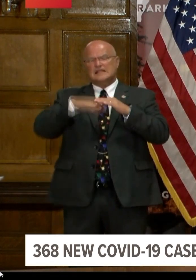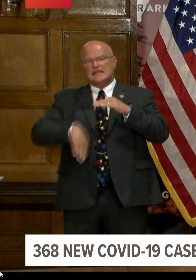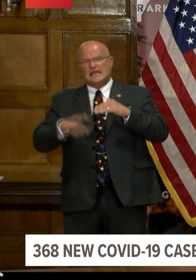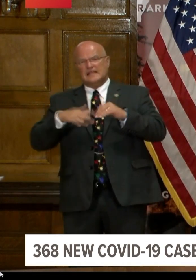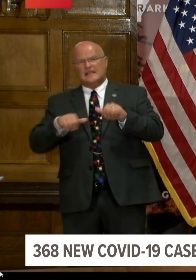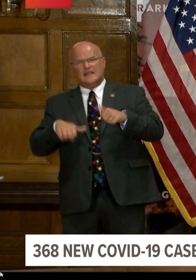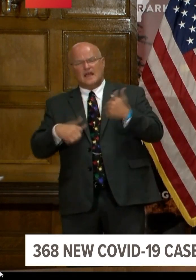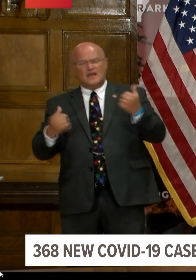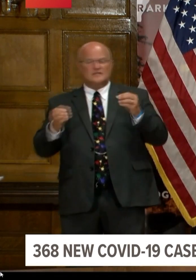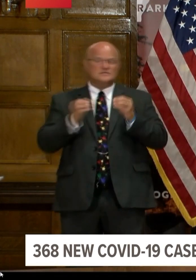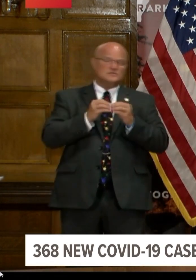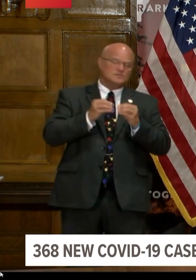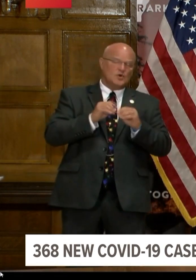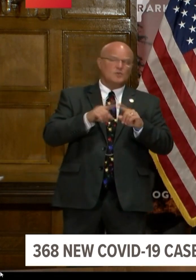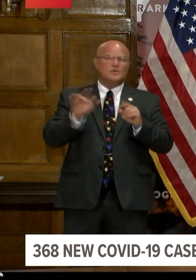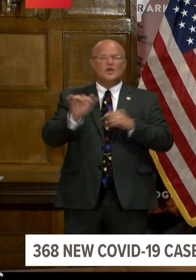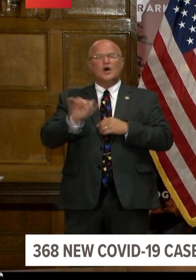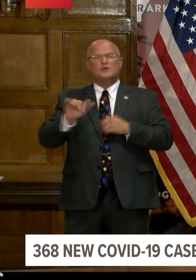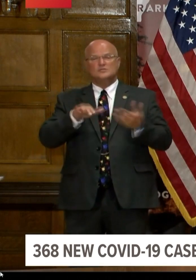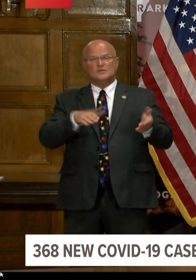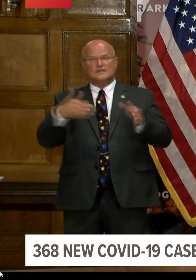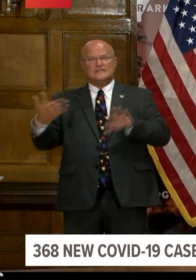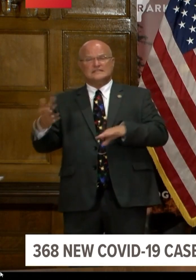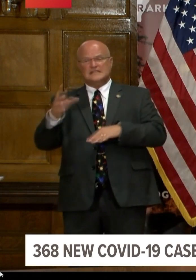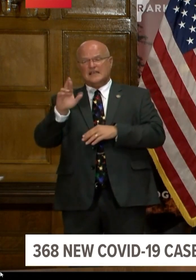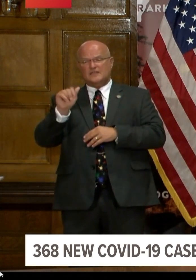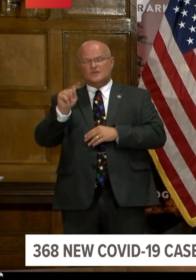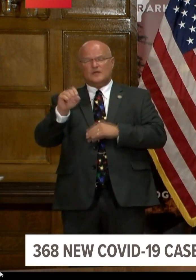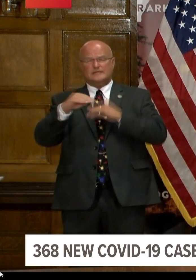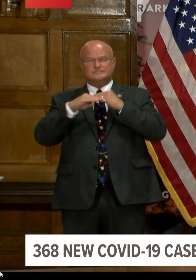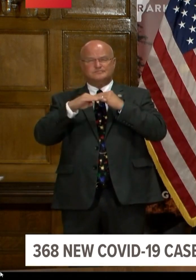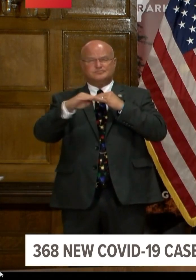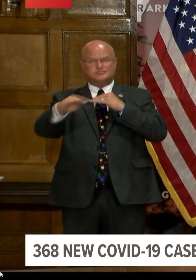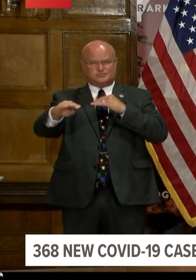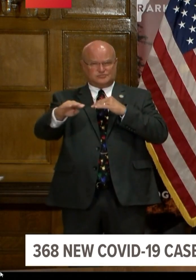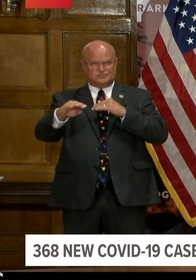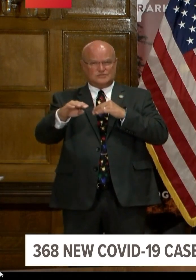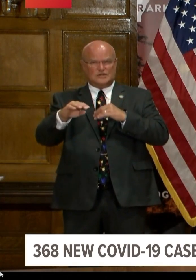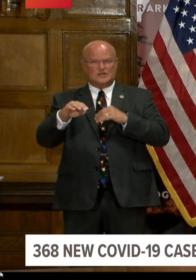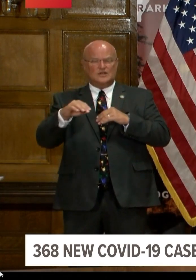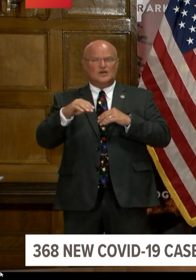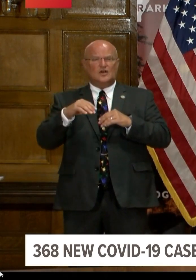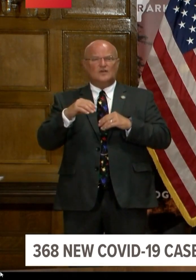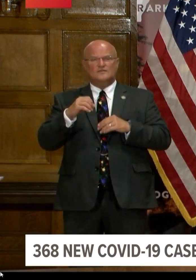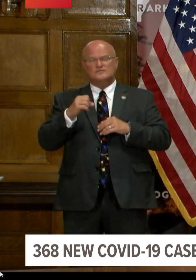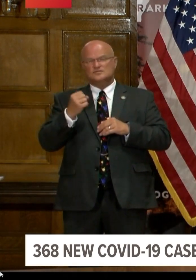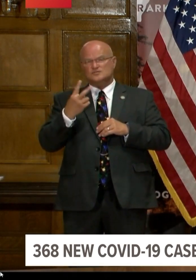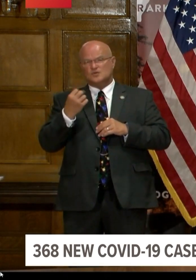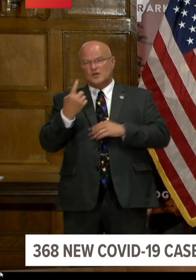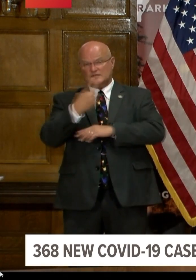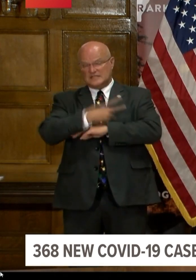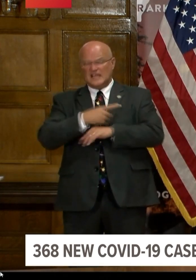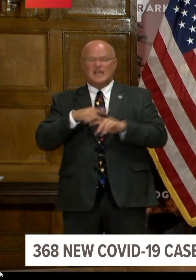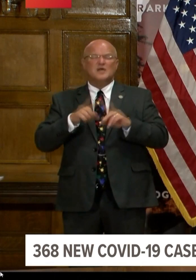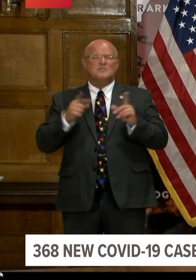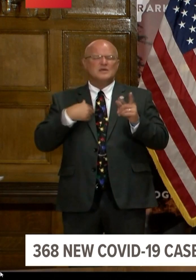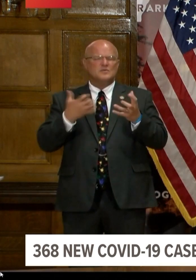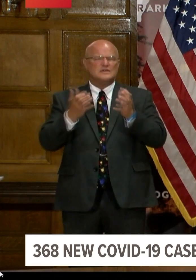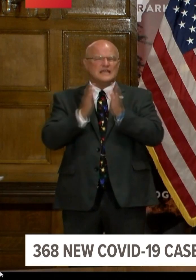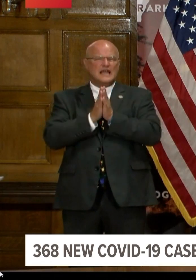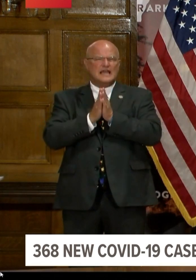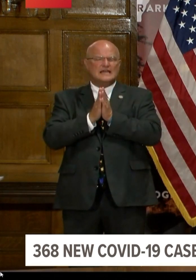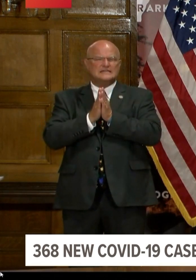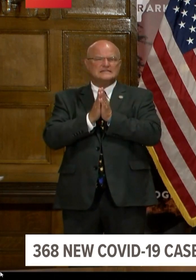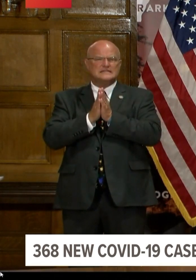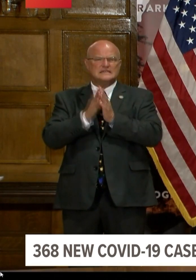before, sometimes it's more, but also the death rate seems to stay pretty consistent at over a dozen a day. But I wanted to ask, well,